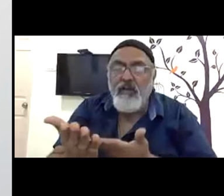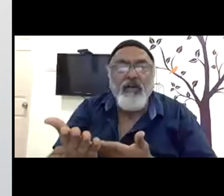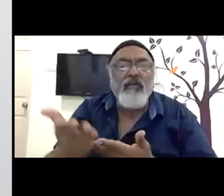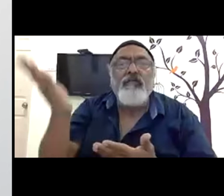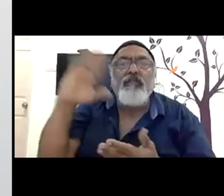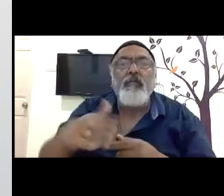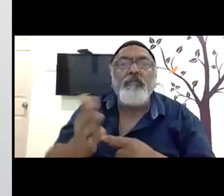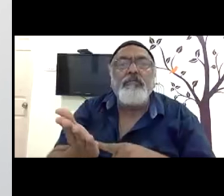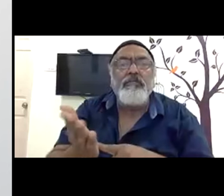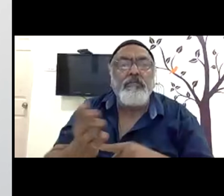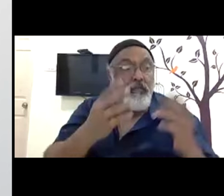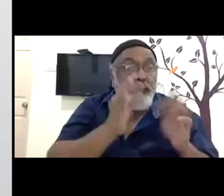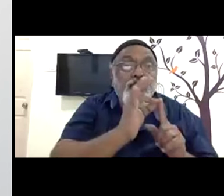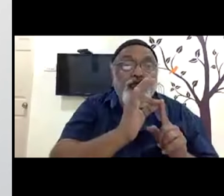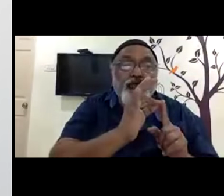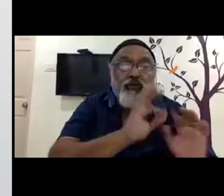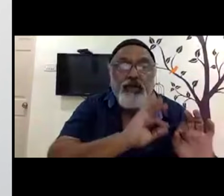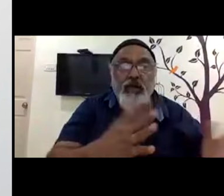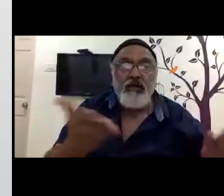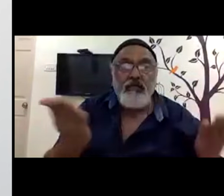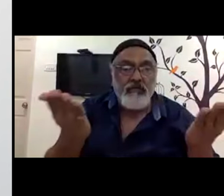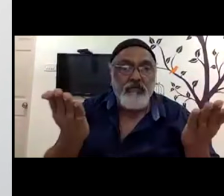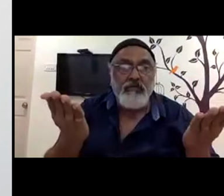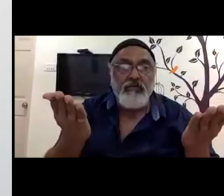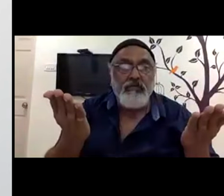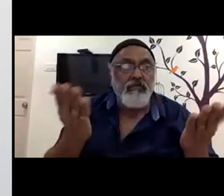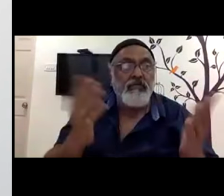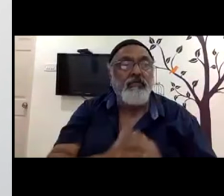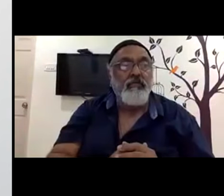about. And it is scientific in the sense that it